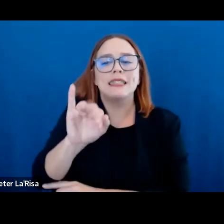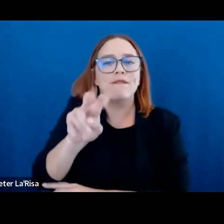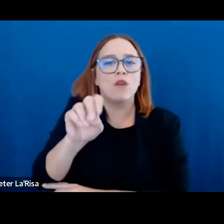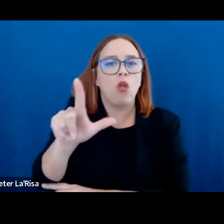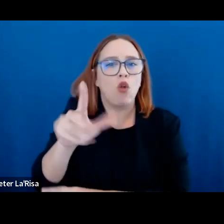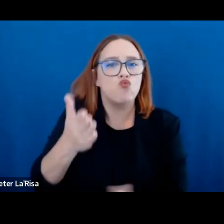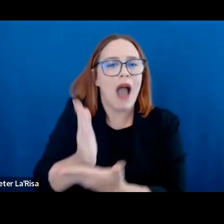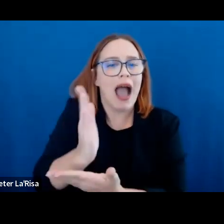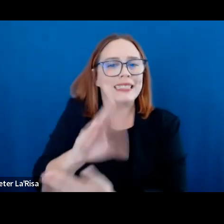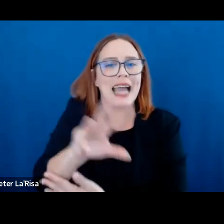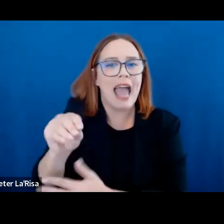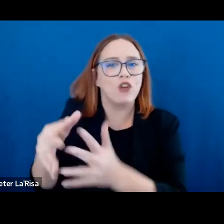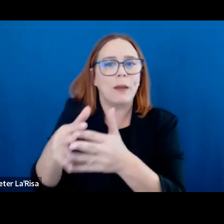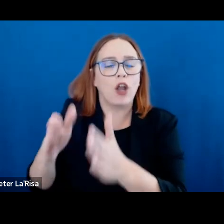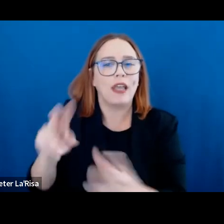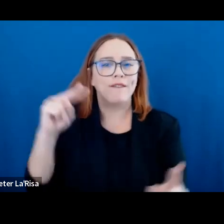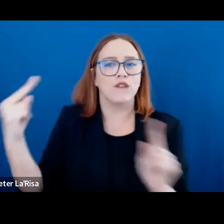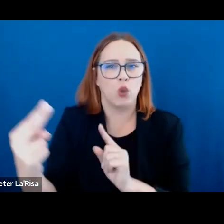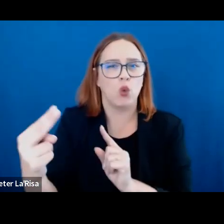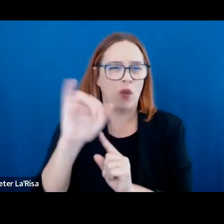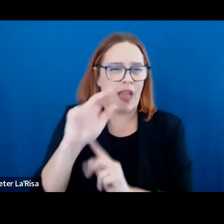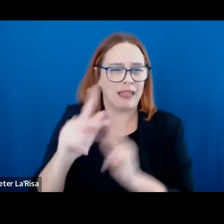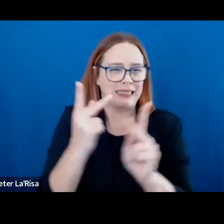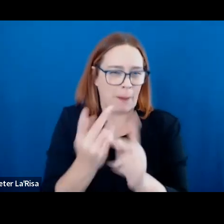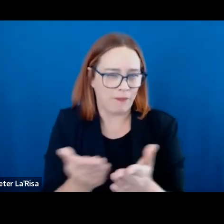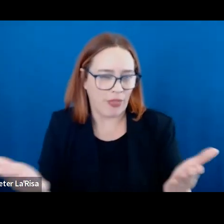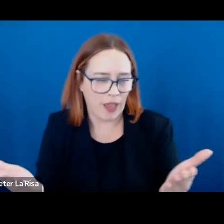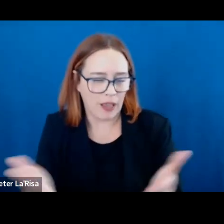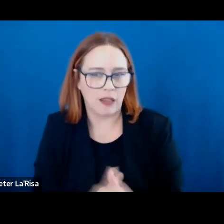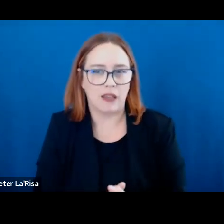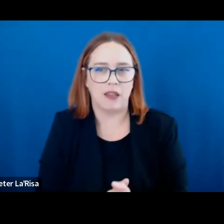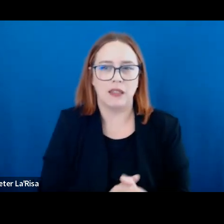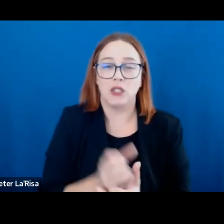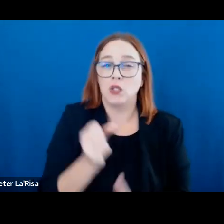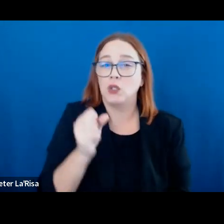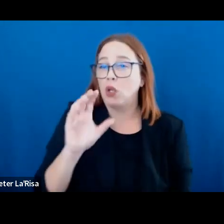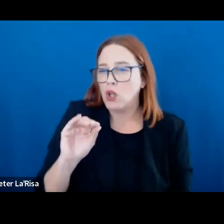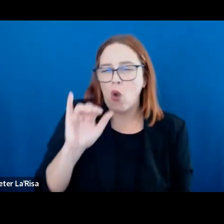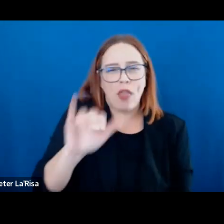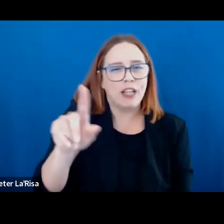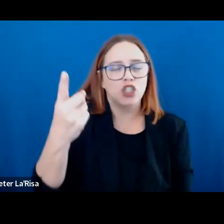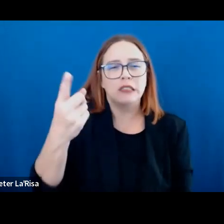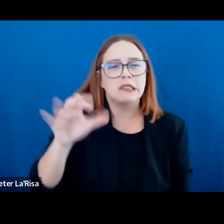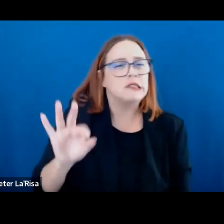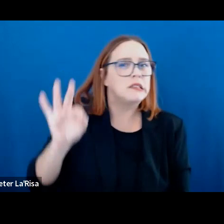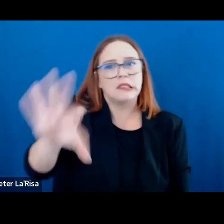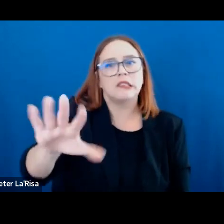things. So to just give you a little bit of background of